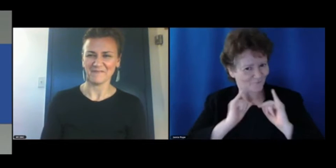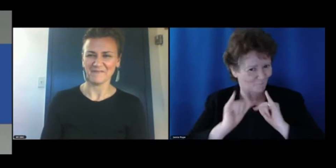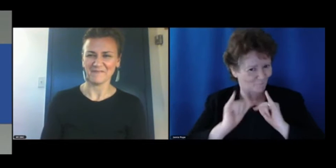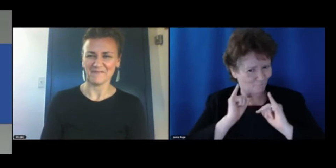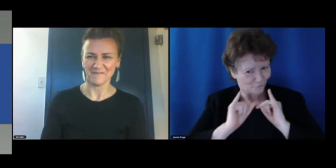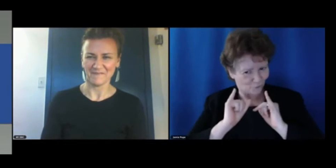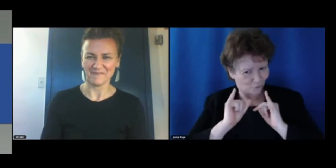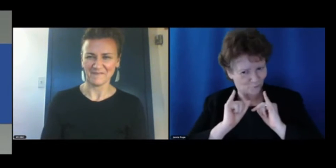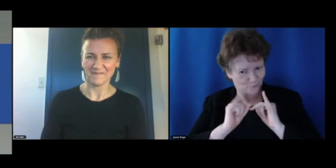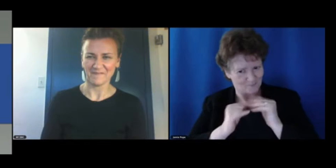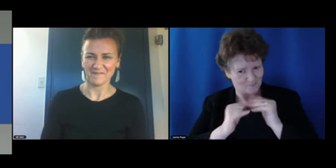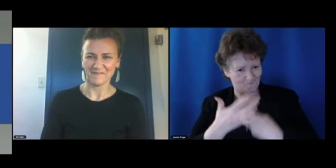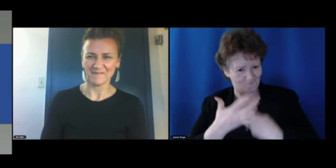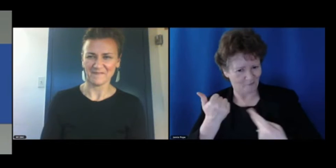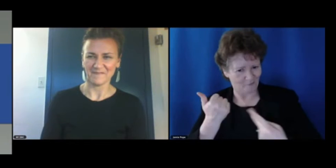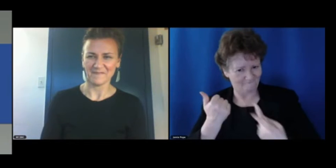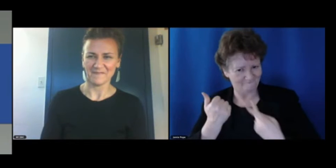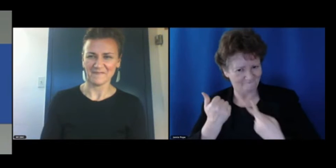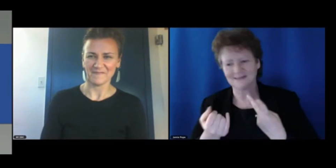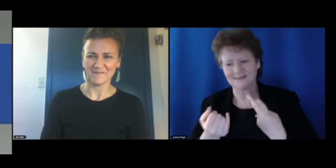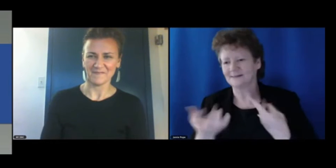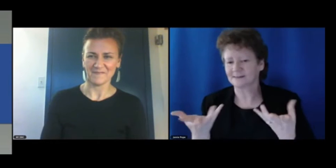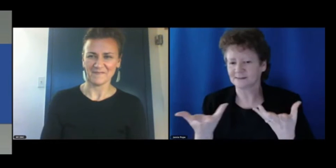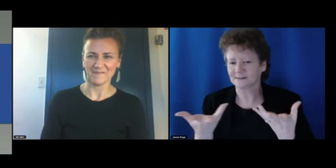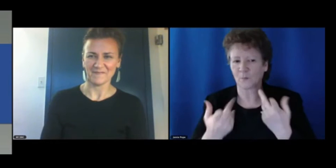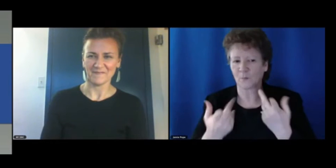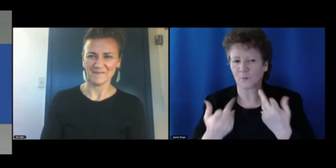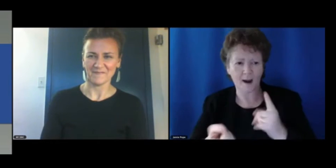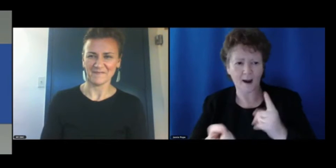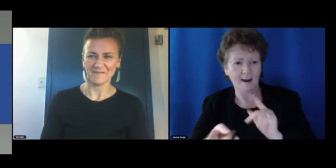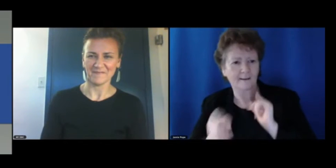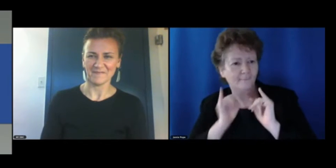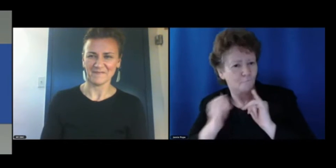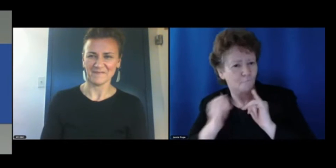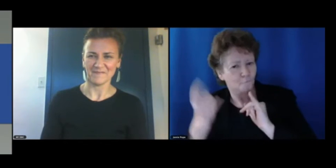side of my face for my sign name.